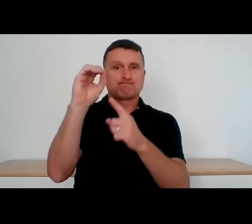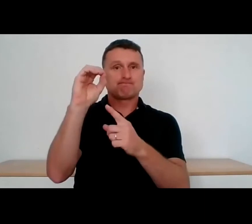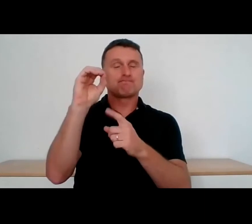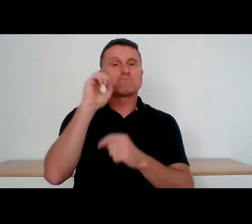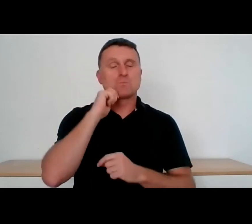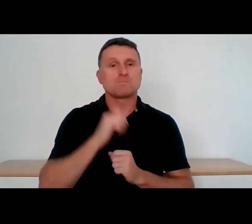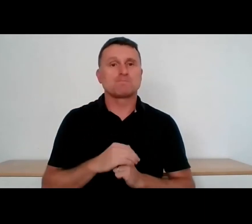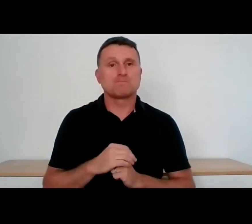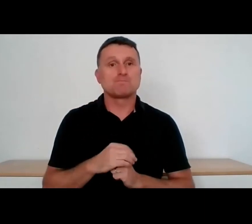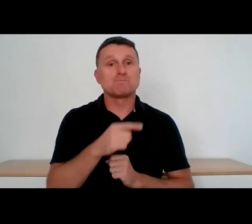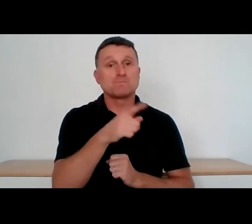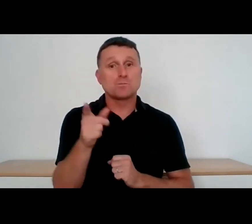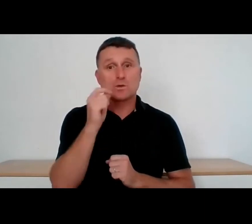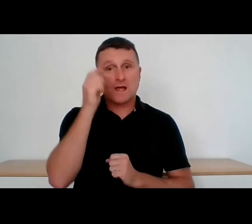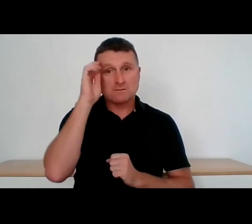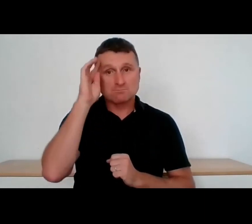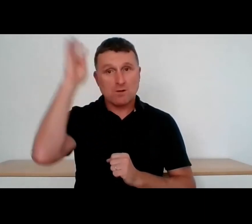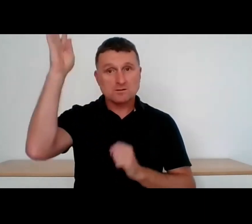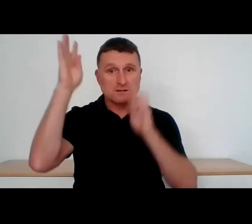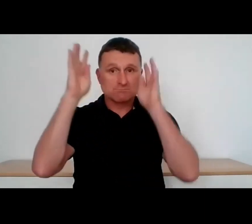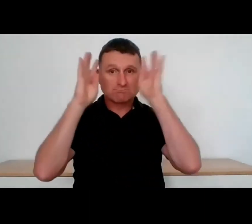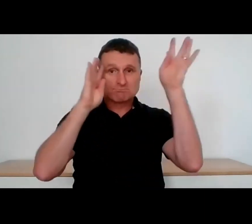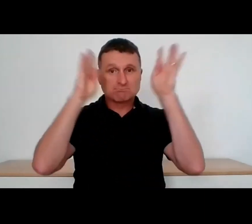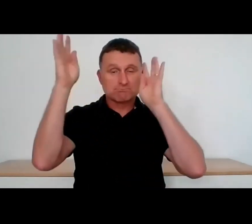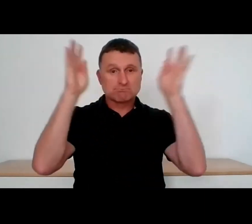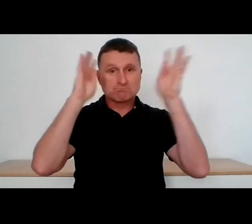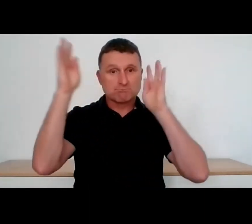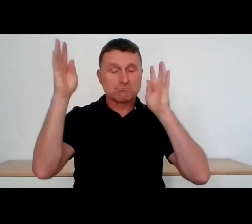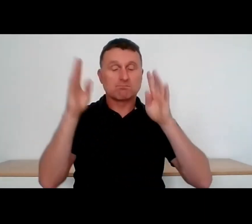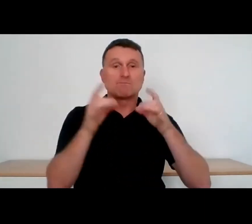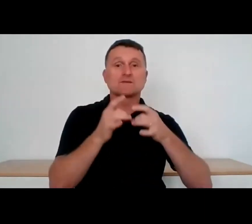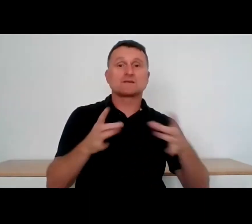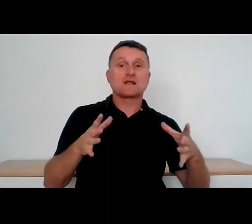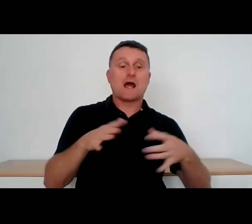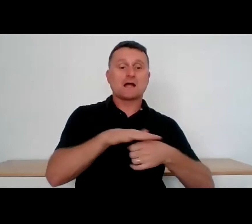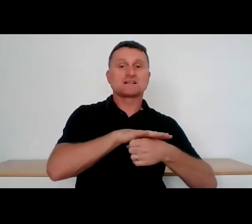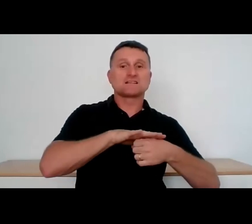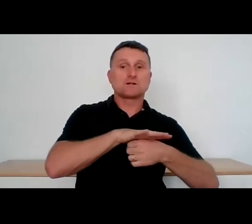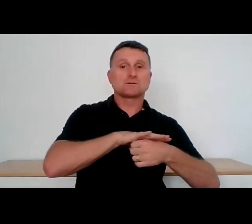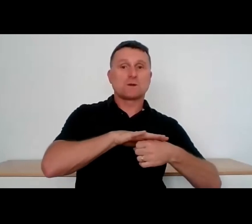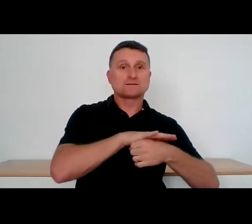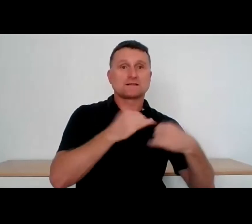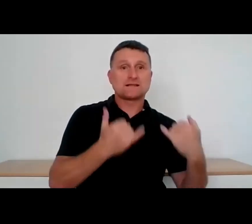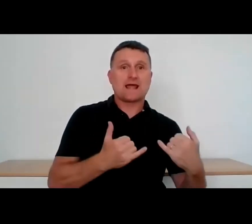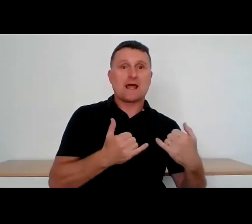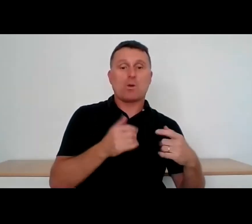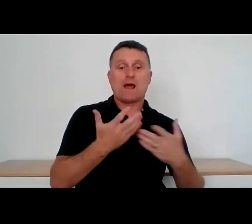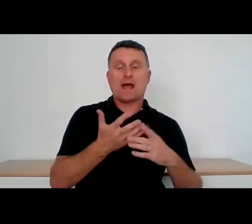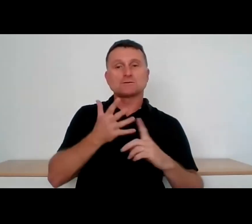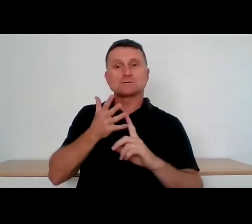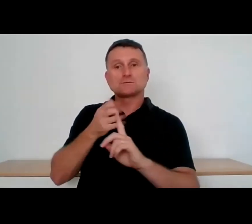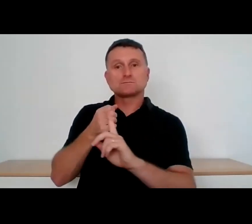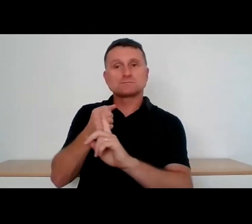Brainstorm a few theoretical options for getting from the status quo to the goals and outcomes, and assess